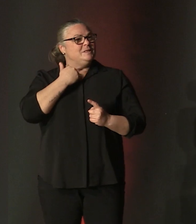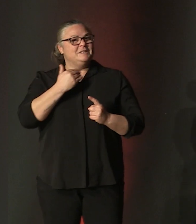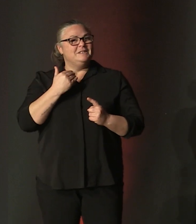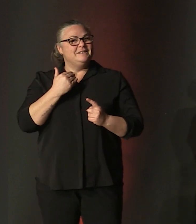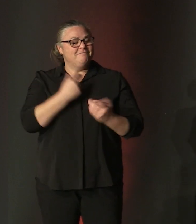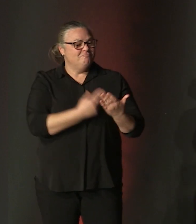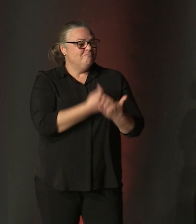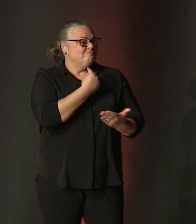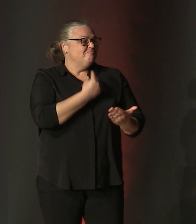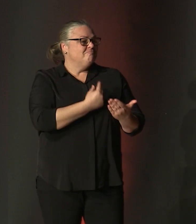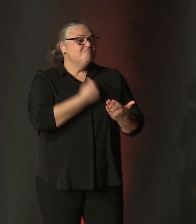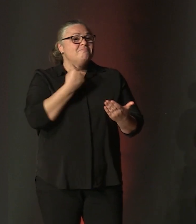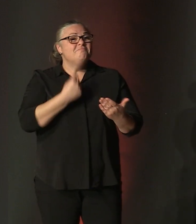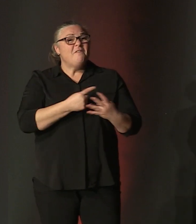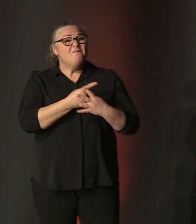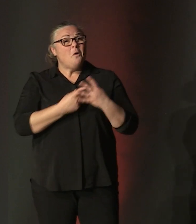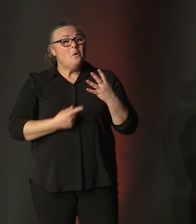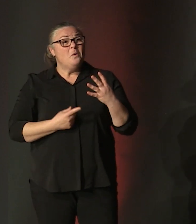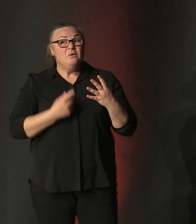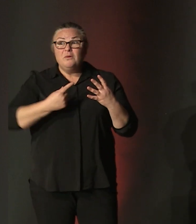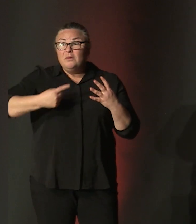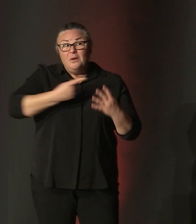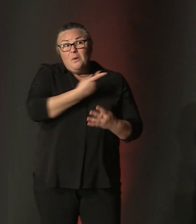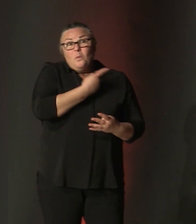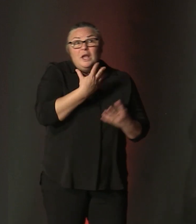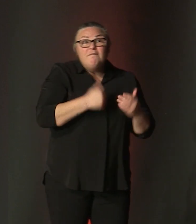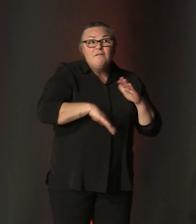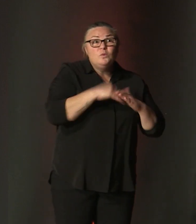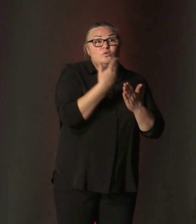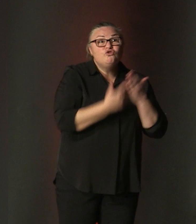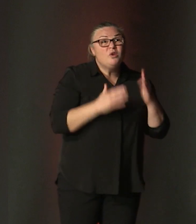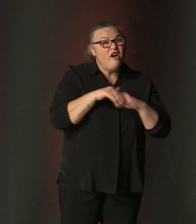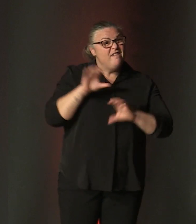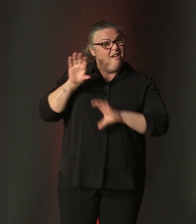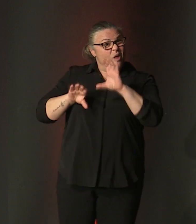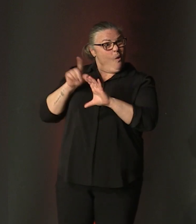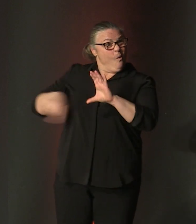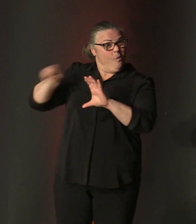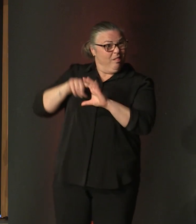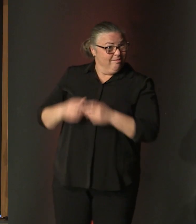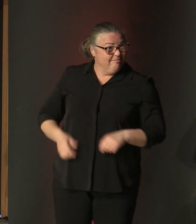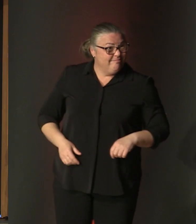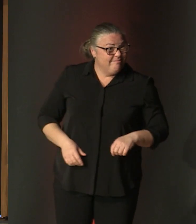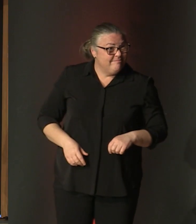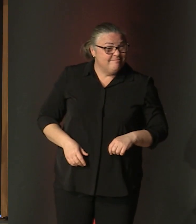Did we think that we had the full story of the bumhole?